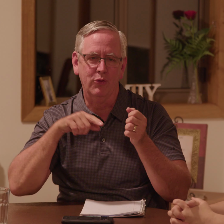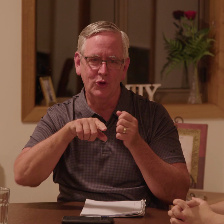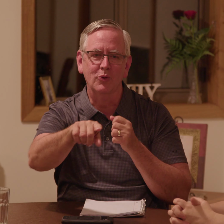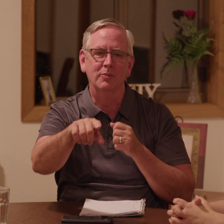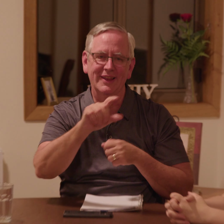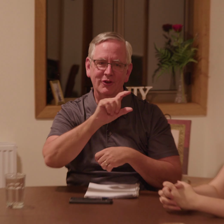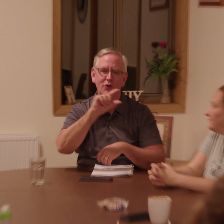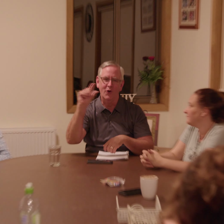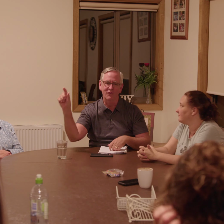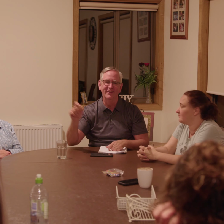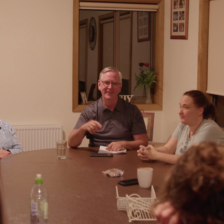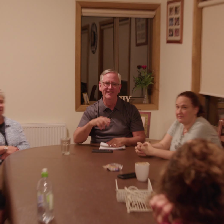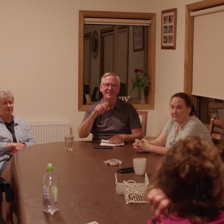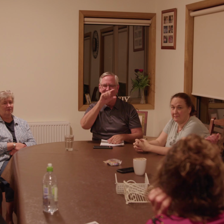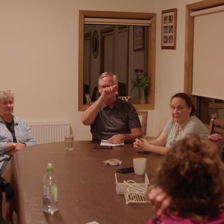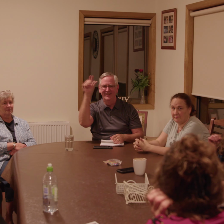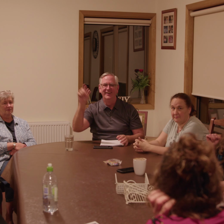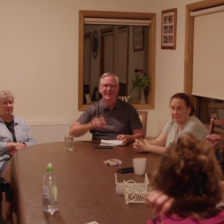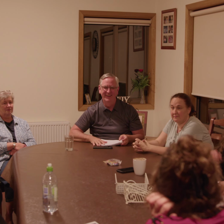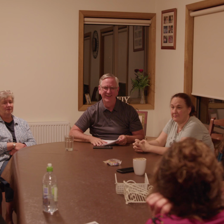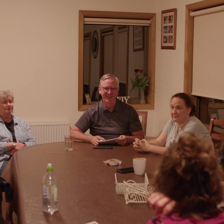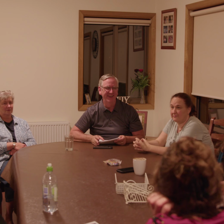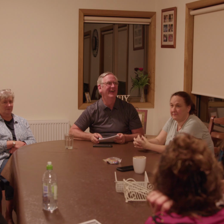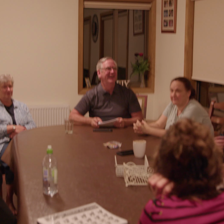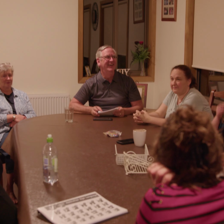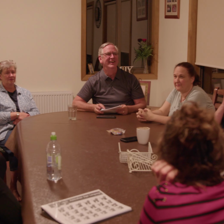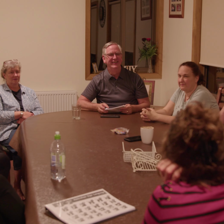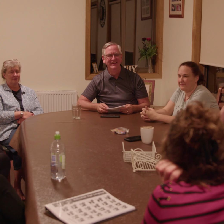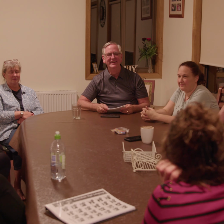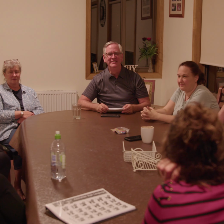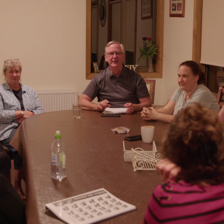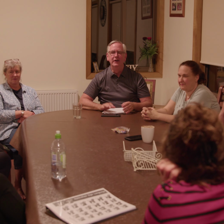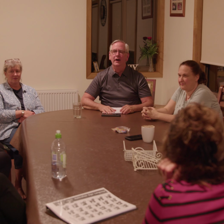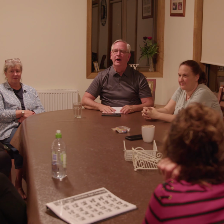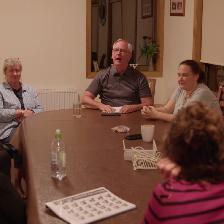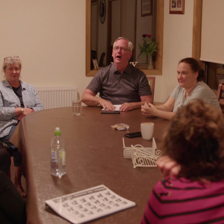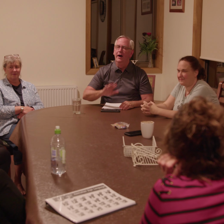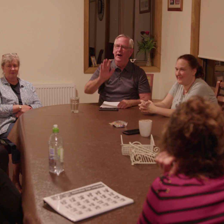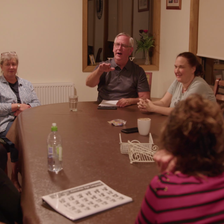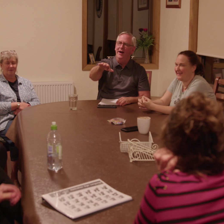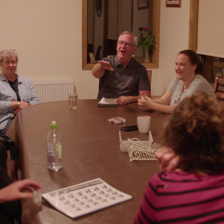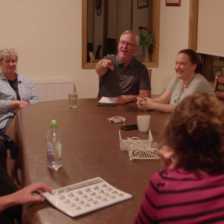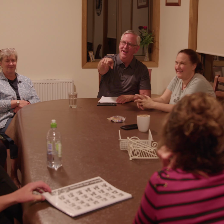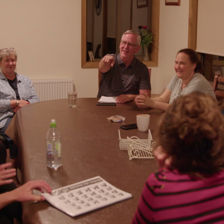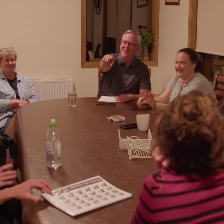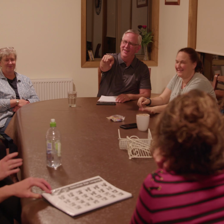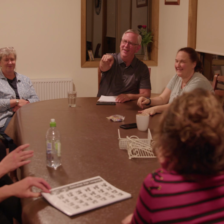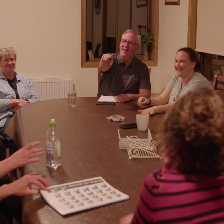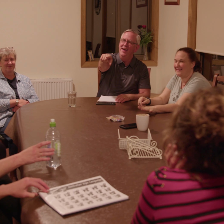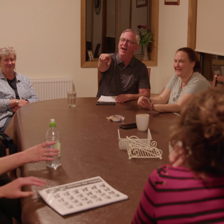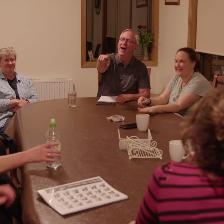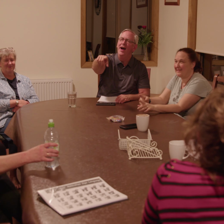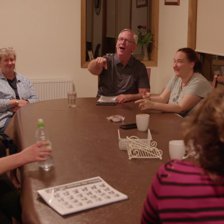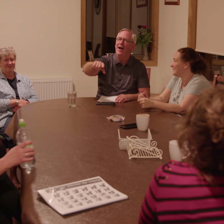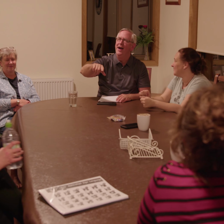Oh, I think we drove through that. Yeah, if you blink you miss it. You would have seen it's